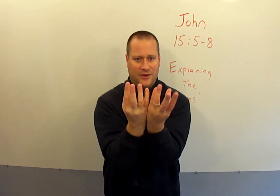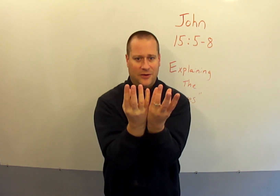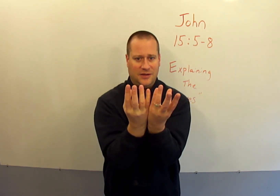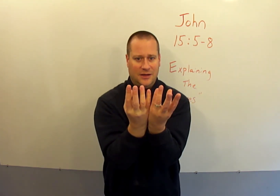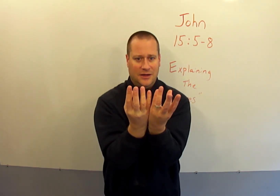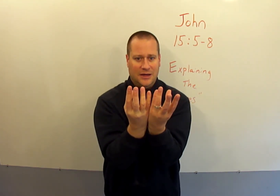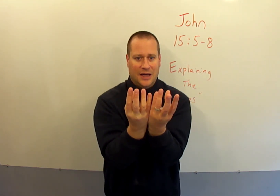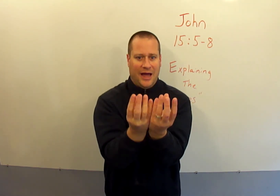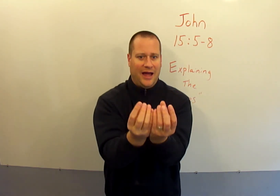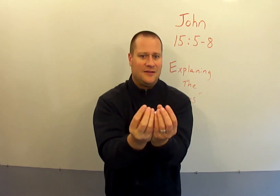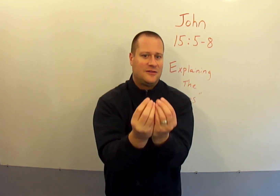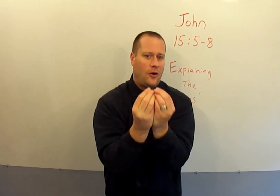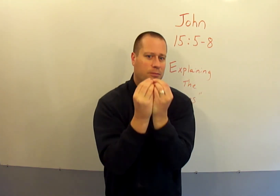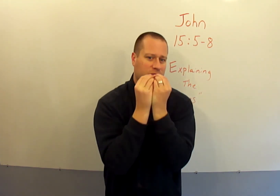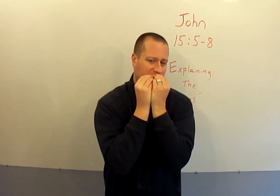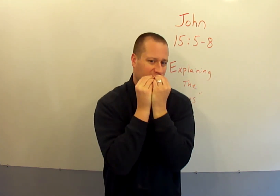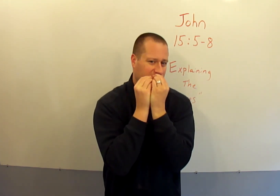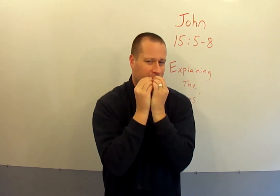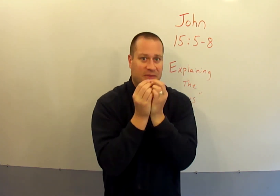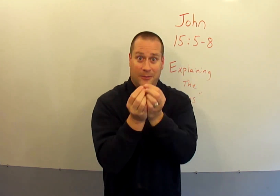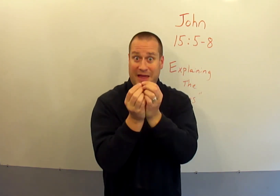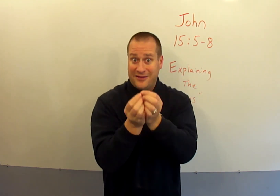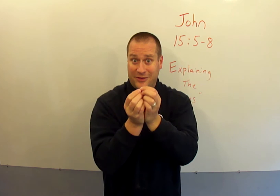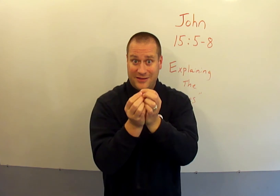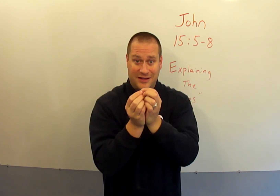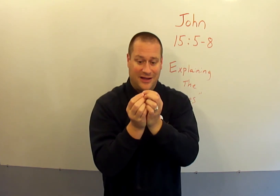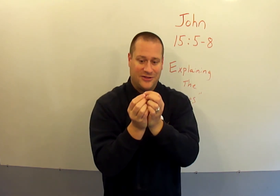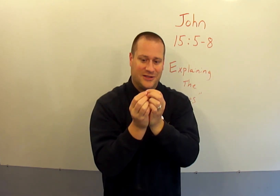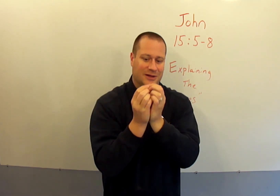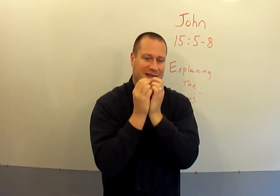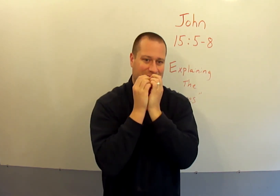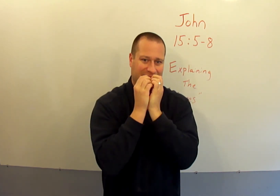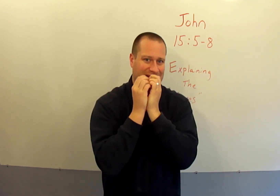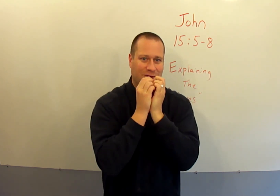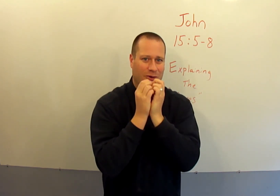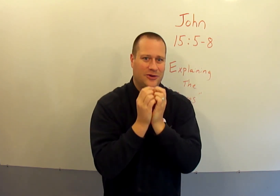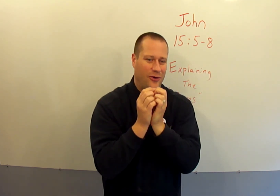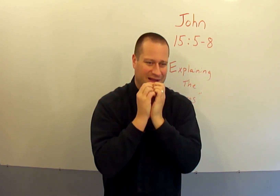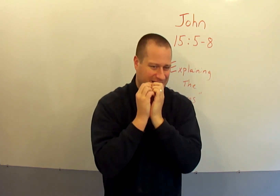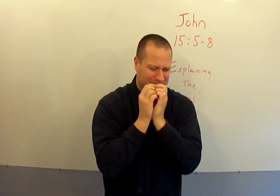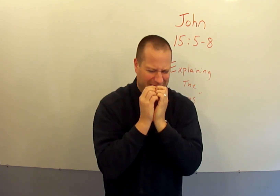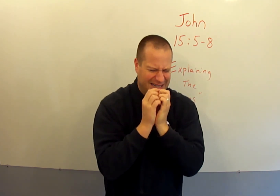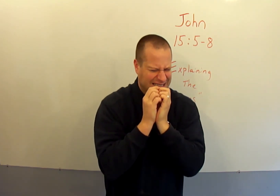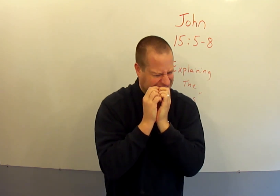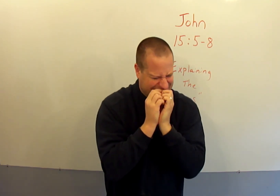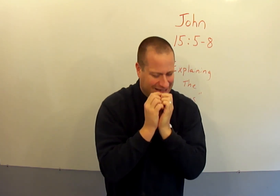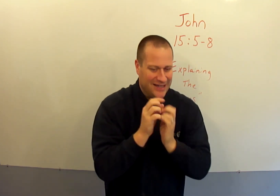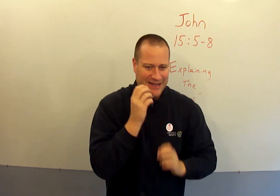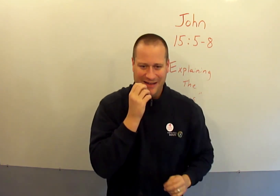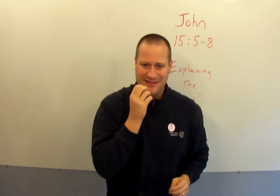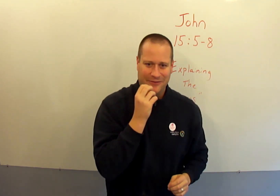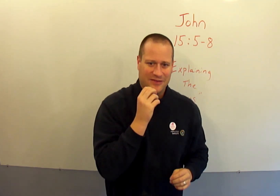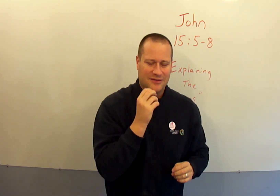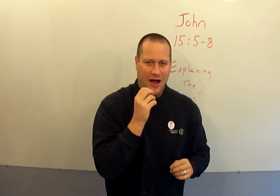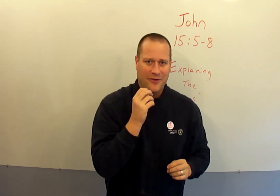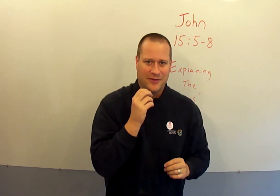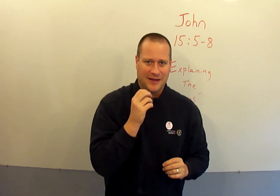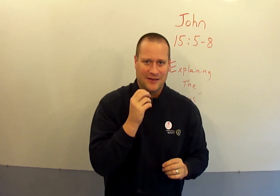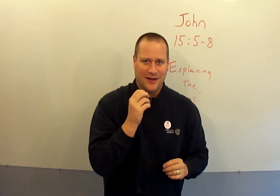fruit, and so prove, that's an interesting one. This one's like a gold coin, like you bite it and see if it's soft, like back